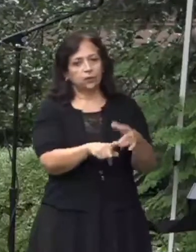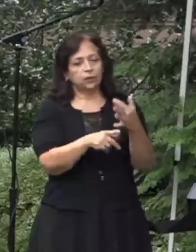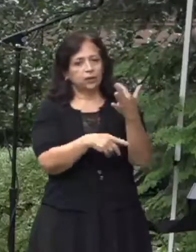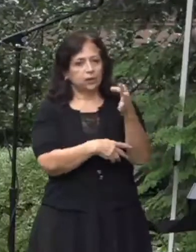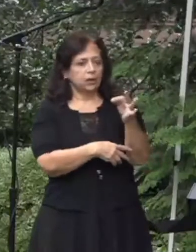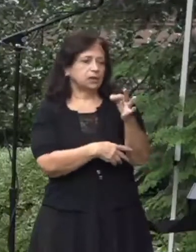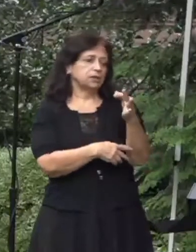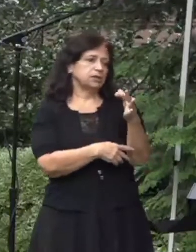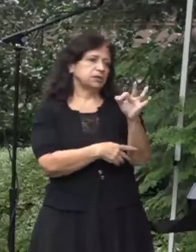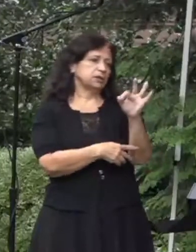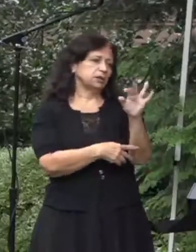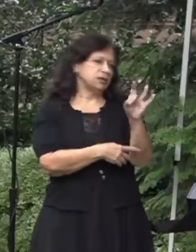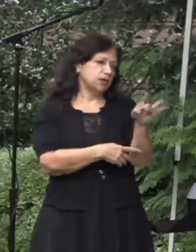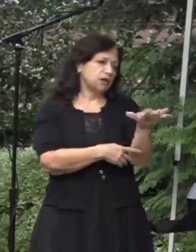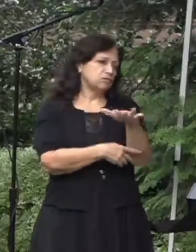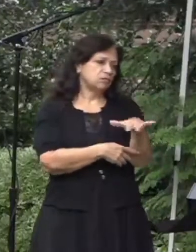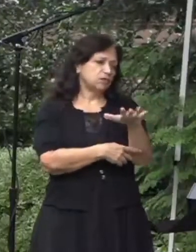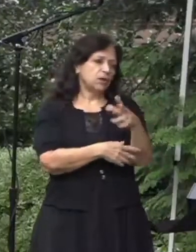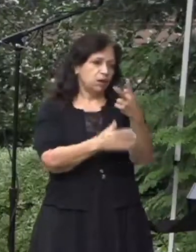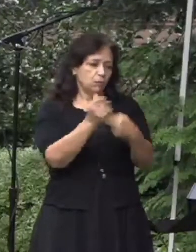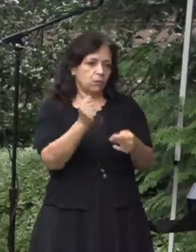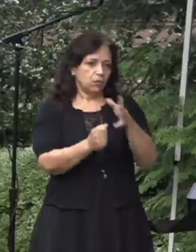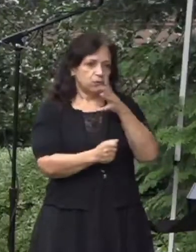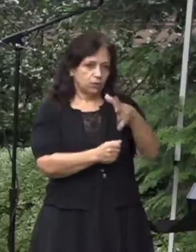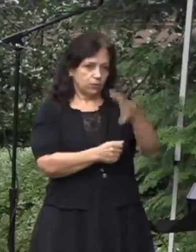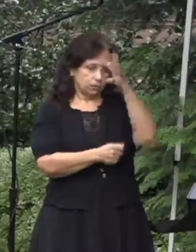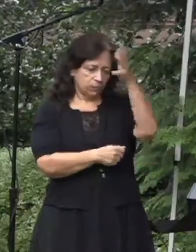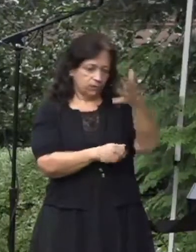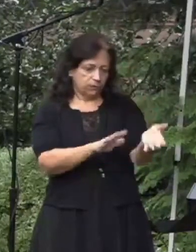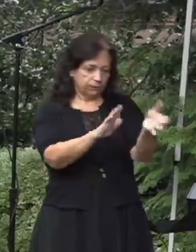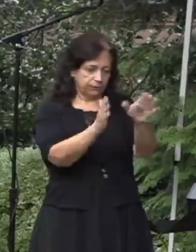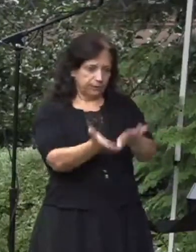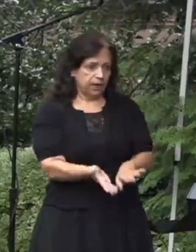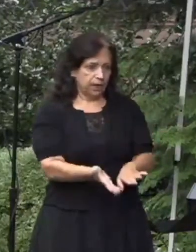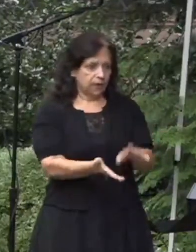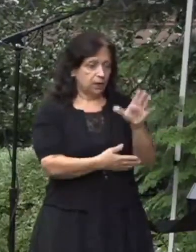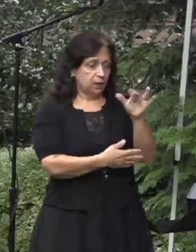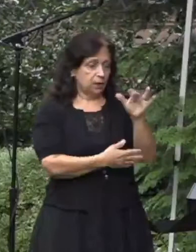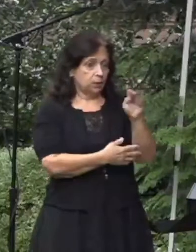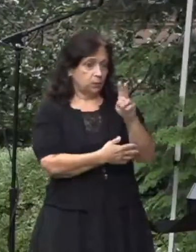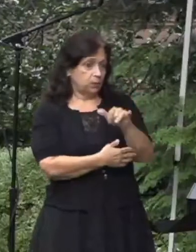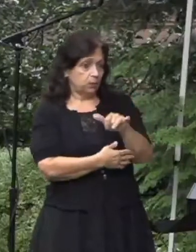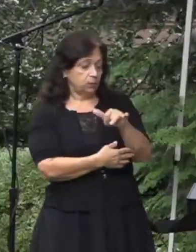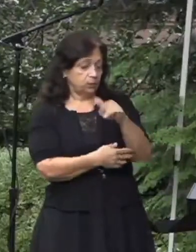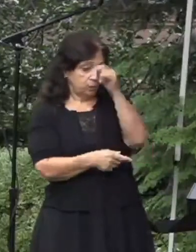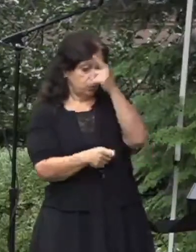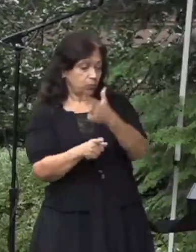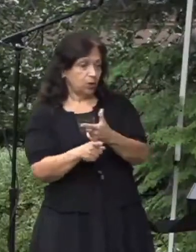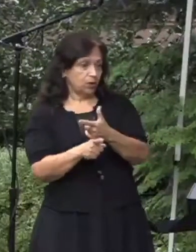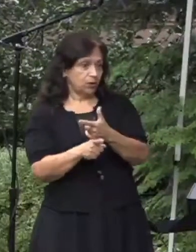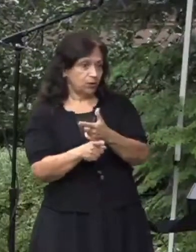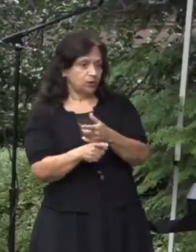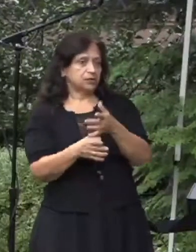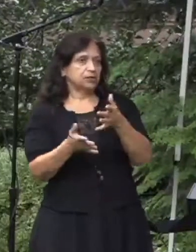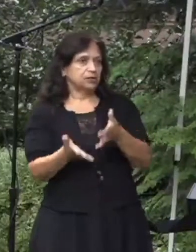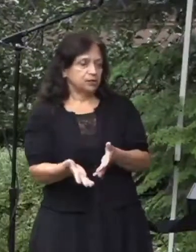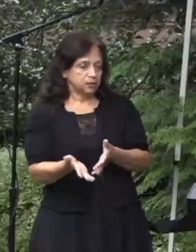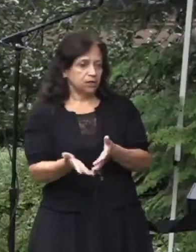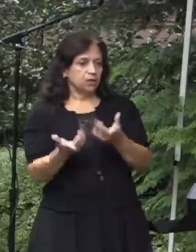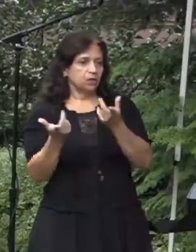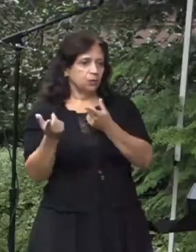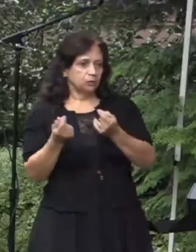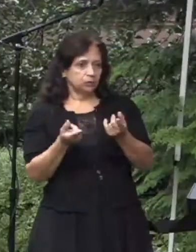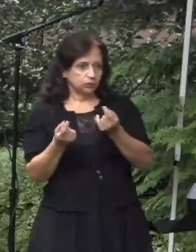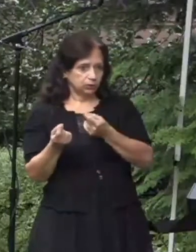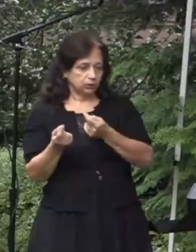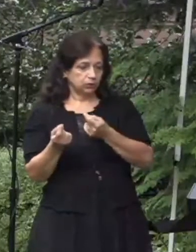late 90s, after both of my grandparents had died, the Busey boys were met with the daunting